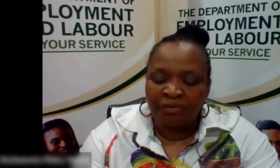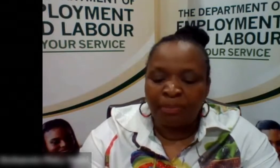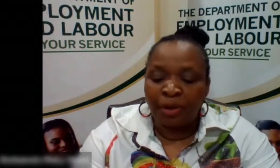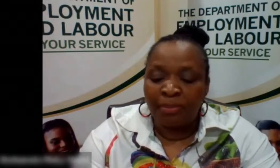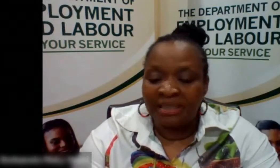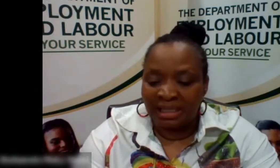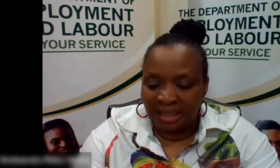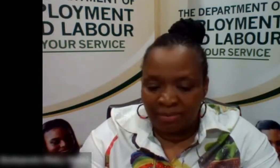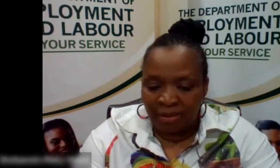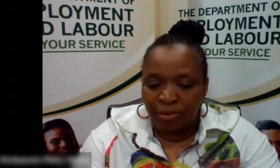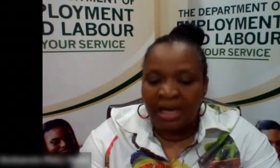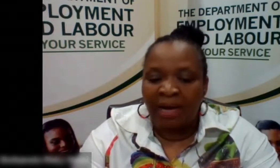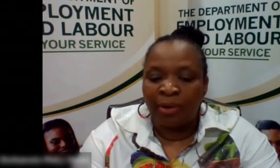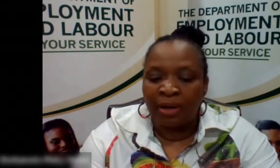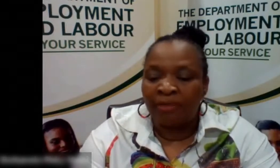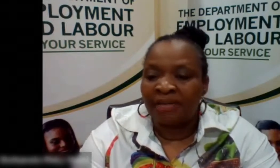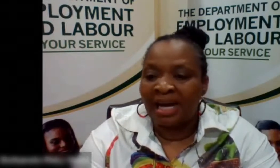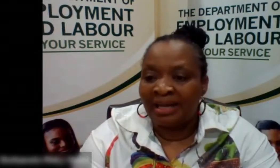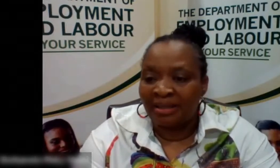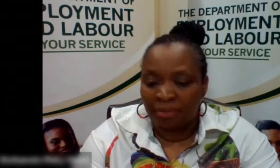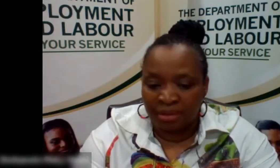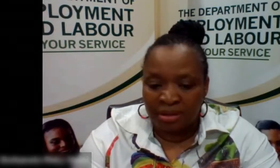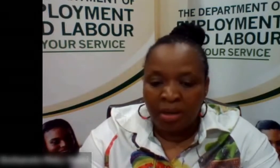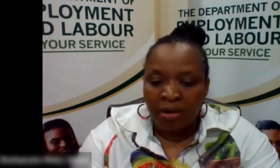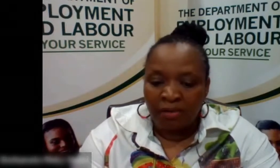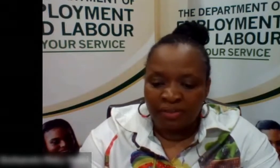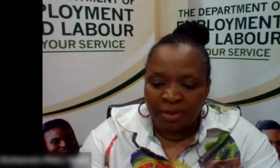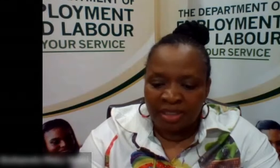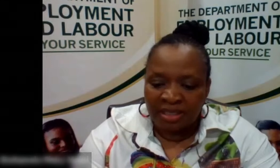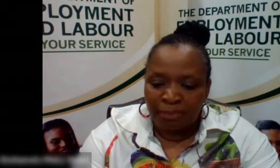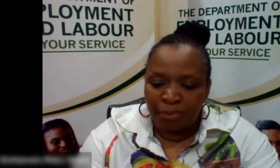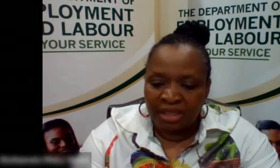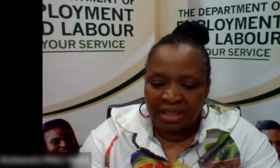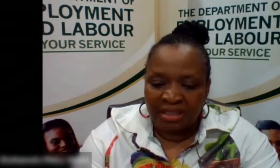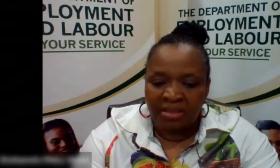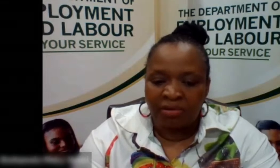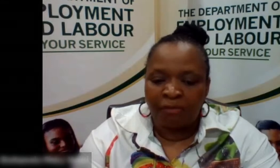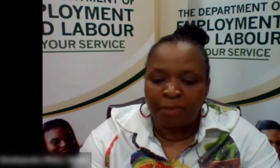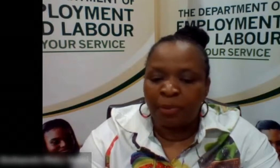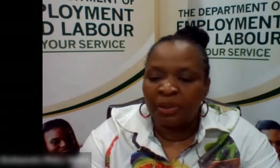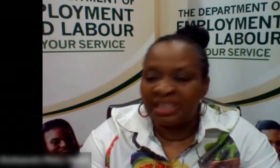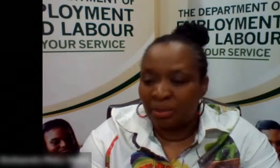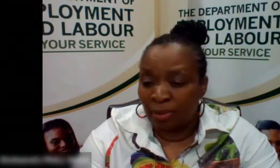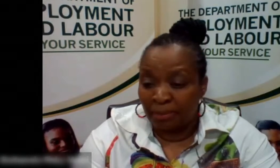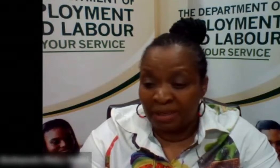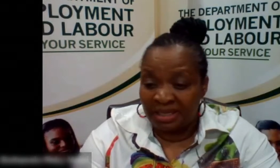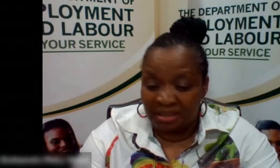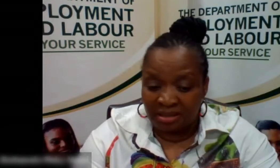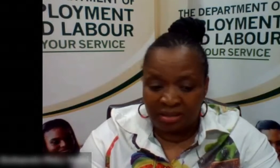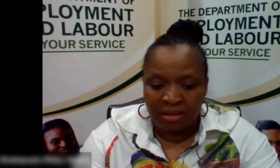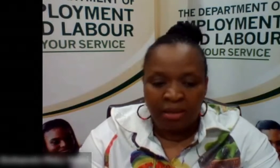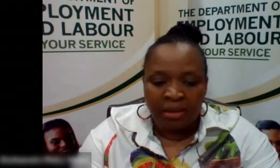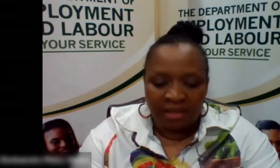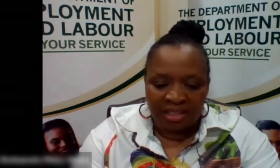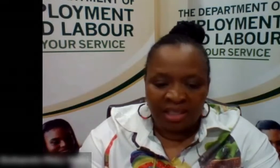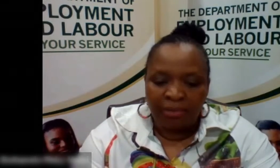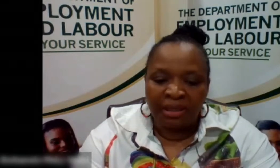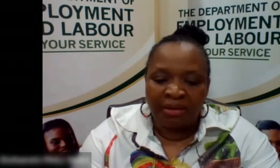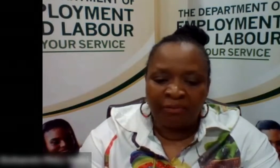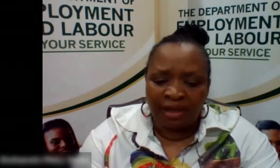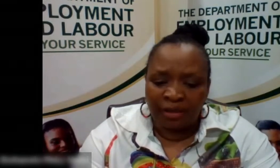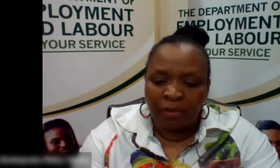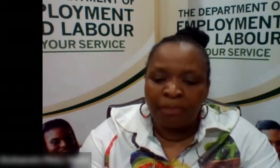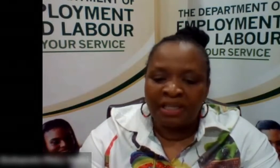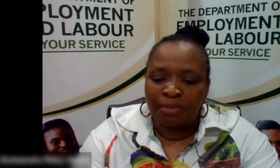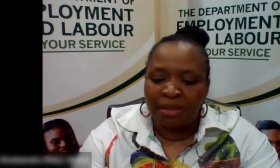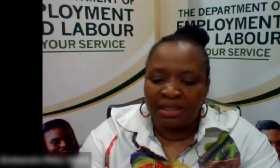of Employment and Labor, we are aware of the high numbers of substance abuse cases of people in the workplaces. This can be a